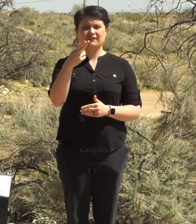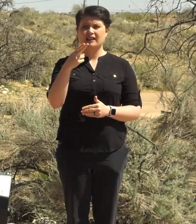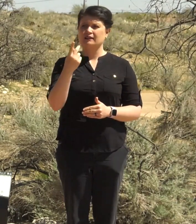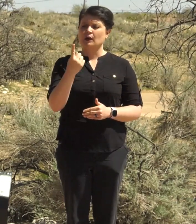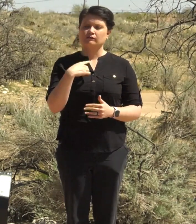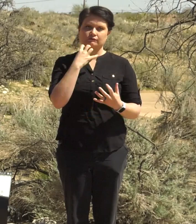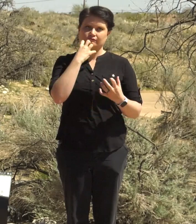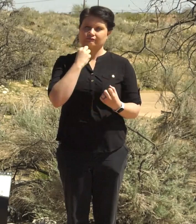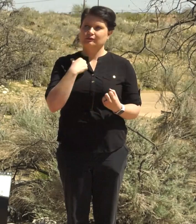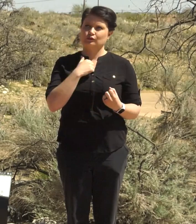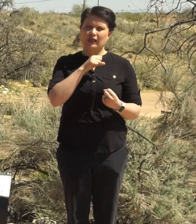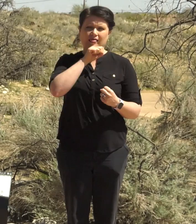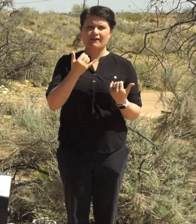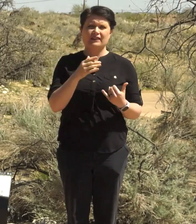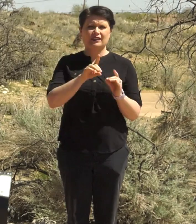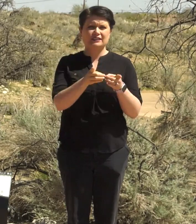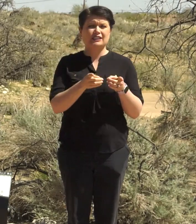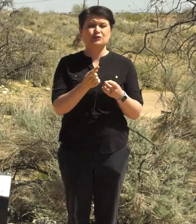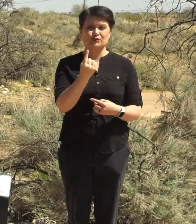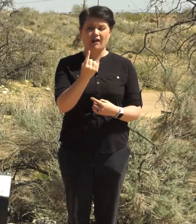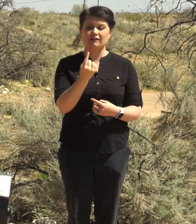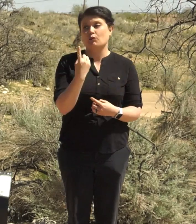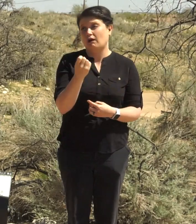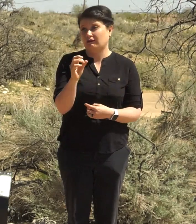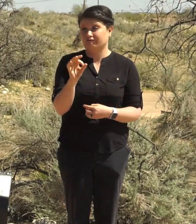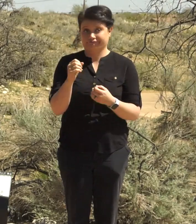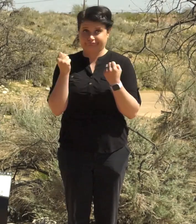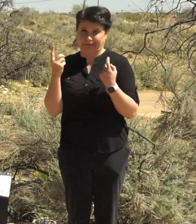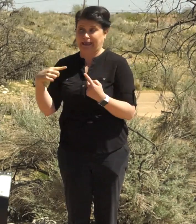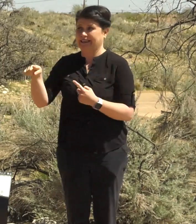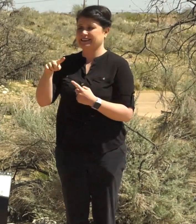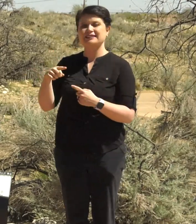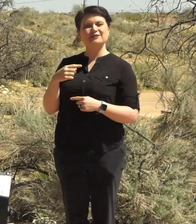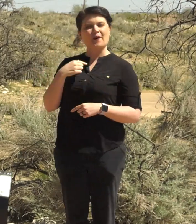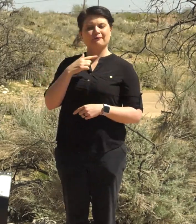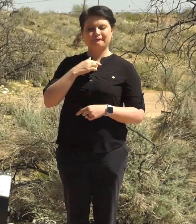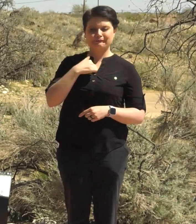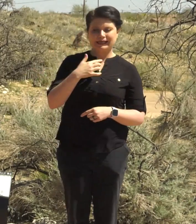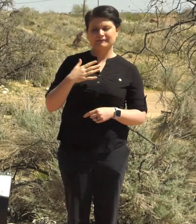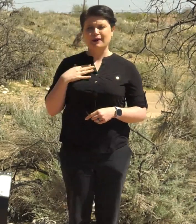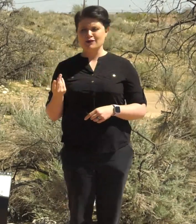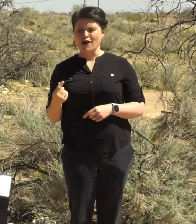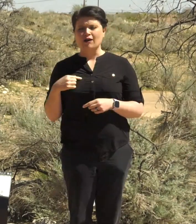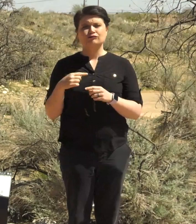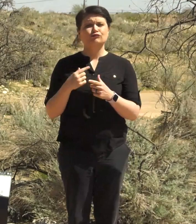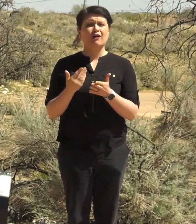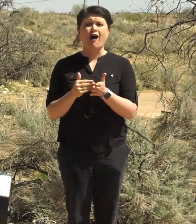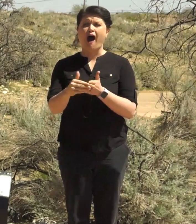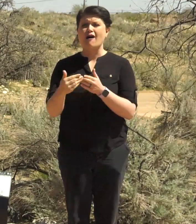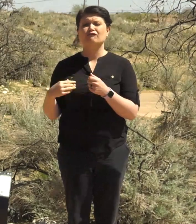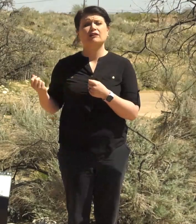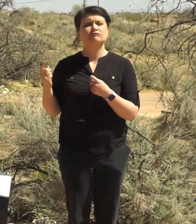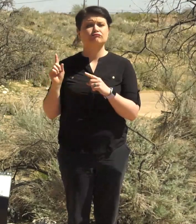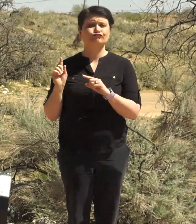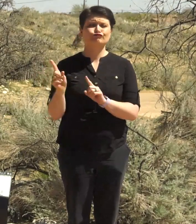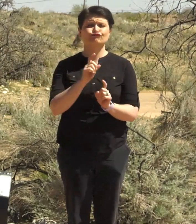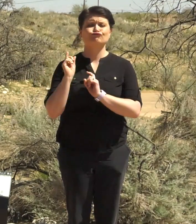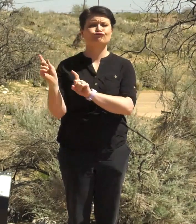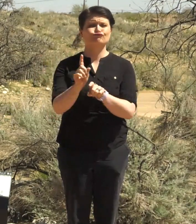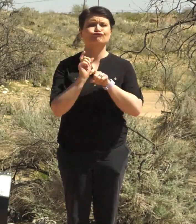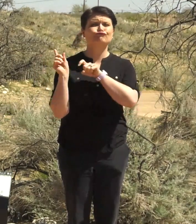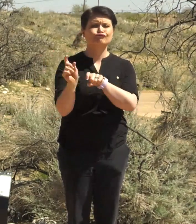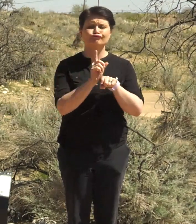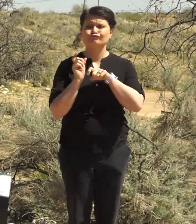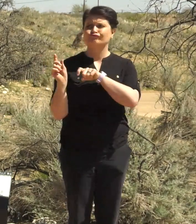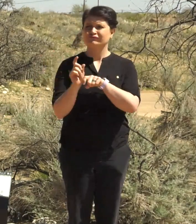one of many. And it's one that Sterling and I often enjoy and get to, of